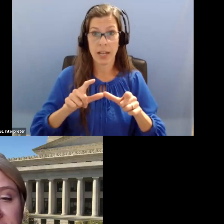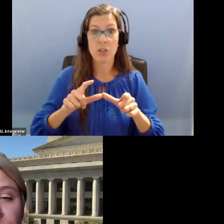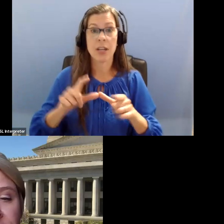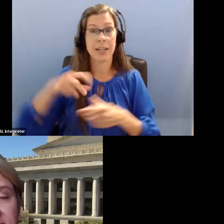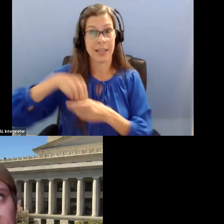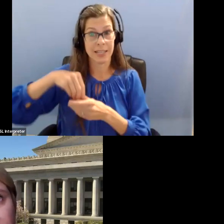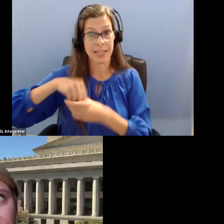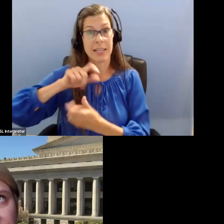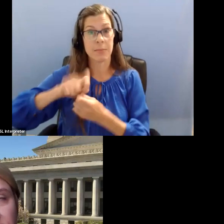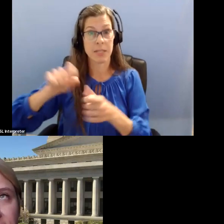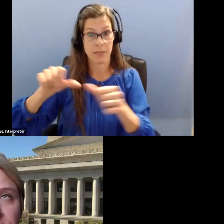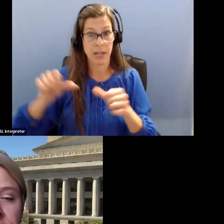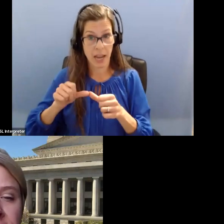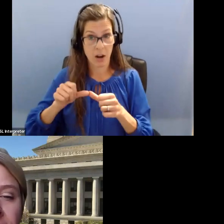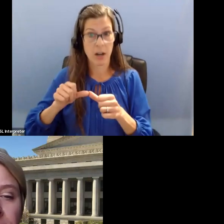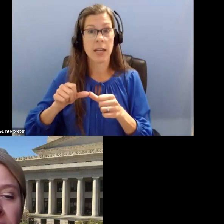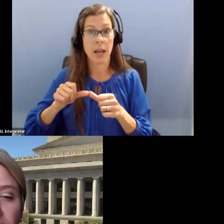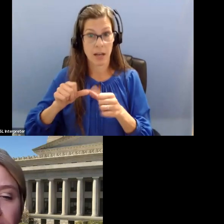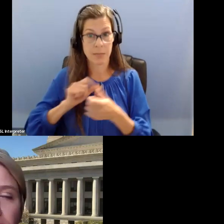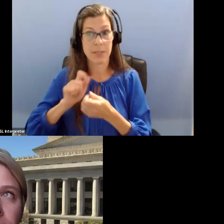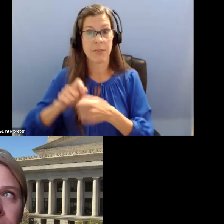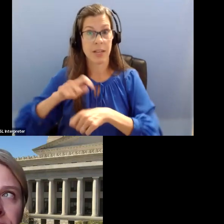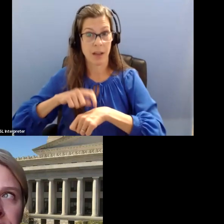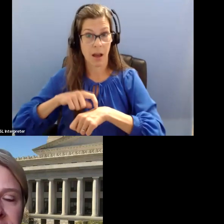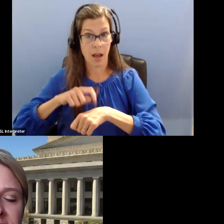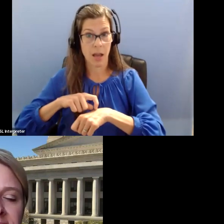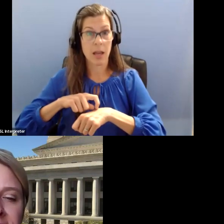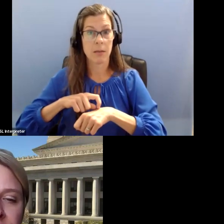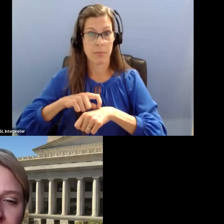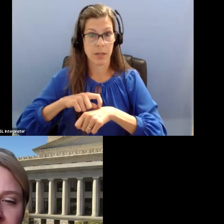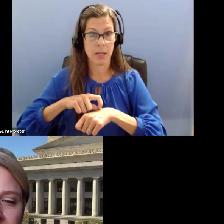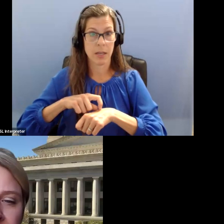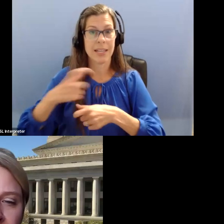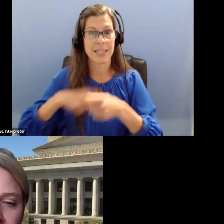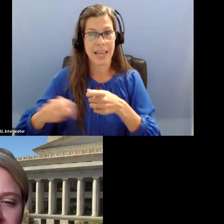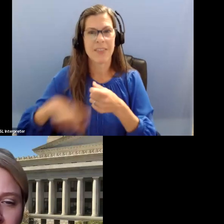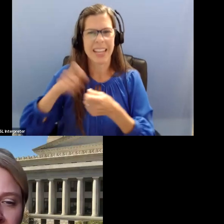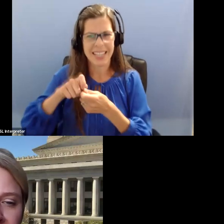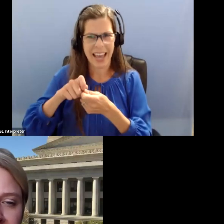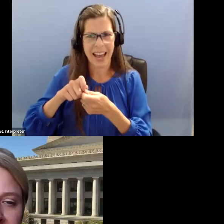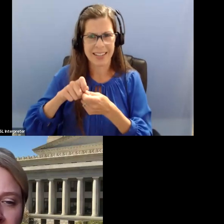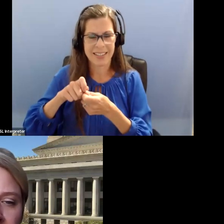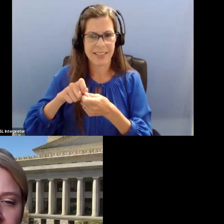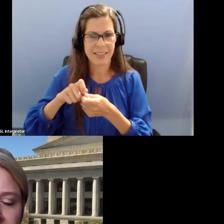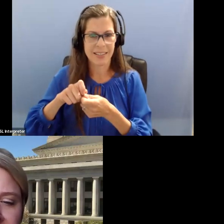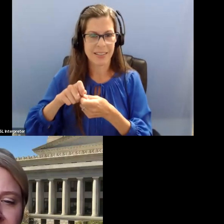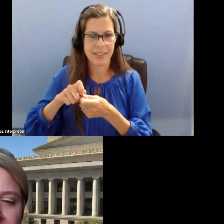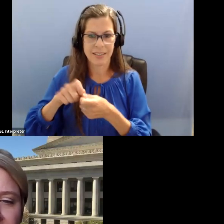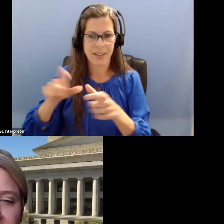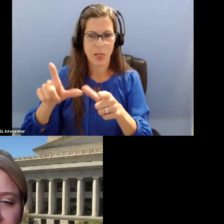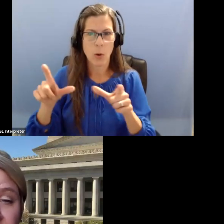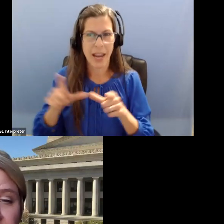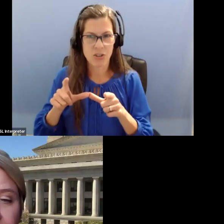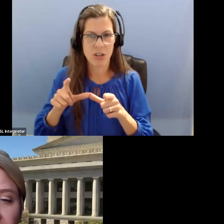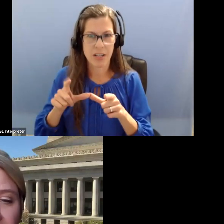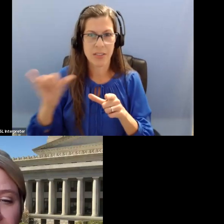area of someone's location at a certain time. Versus the exact location where someone is. So that is definitely